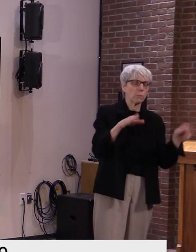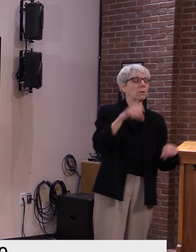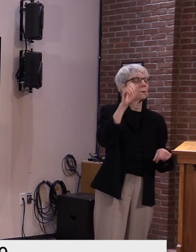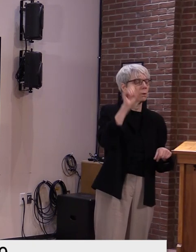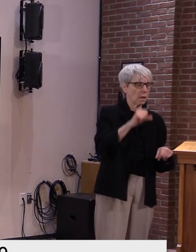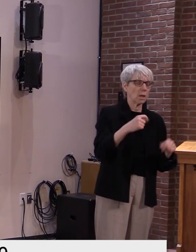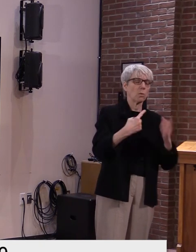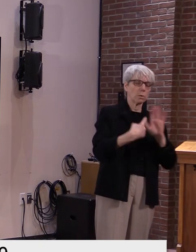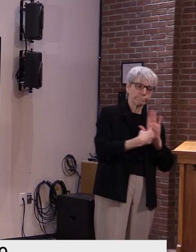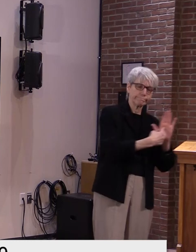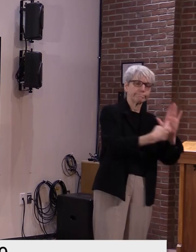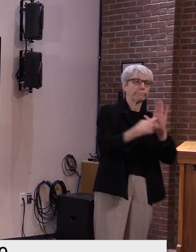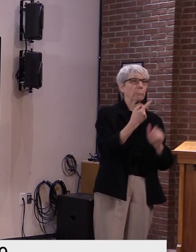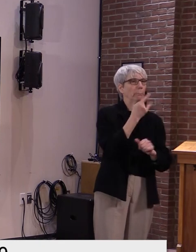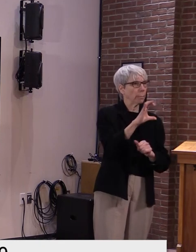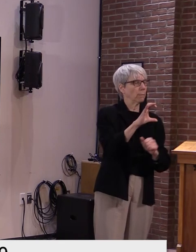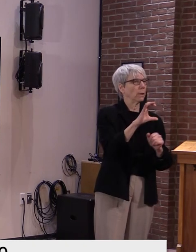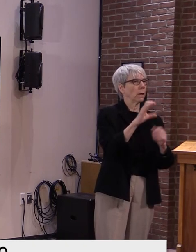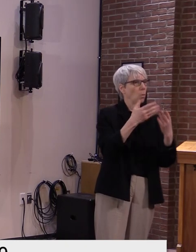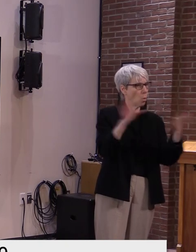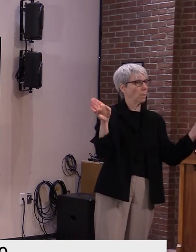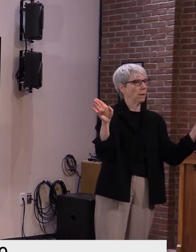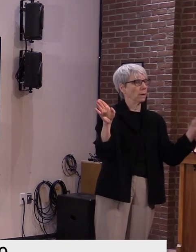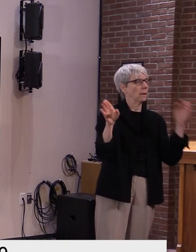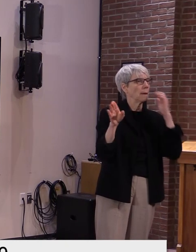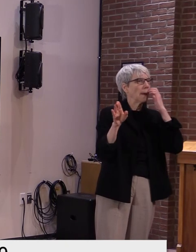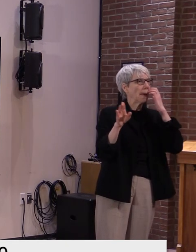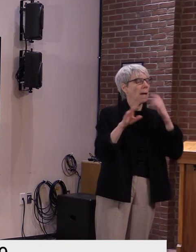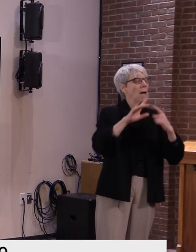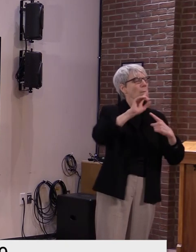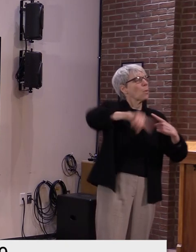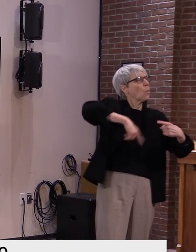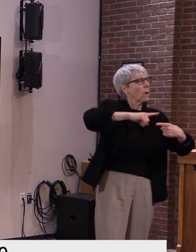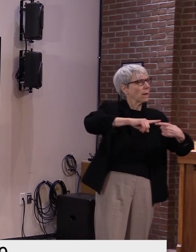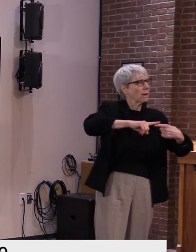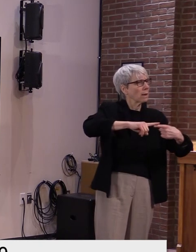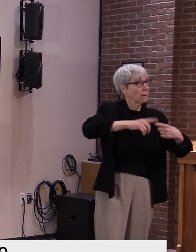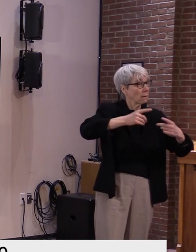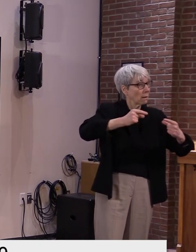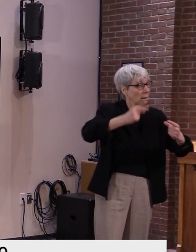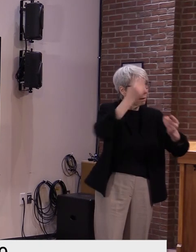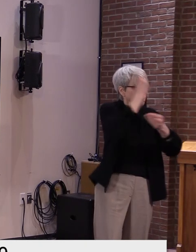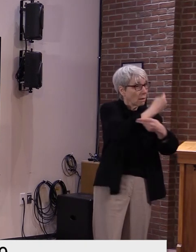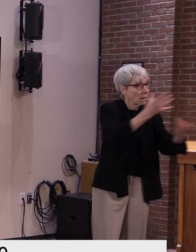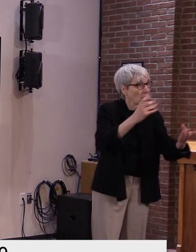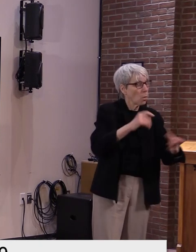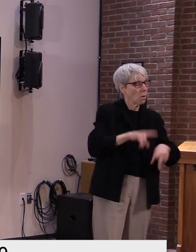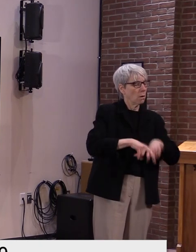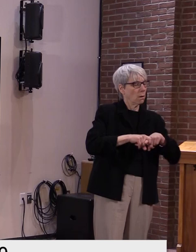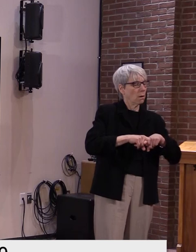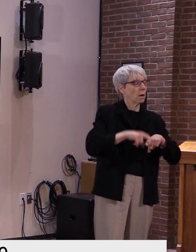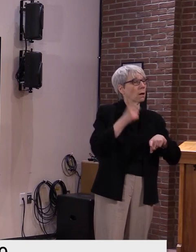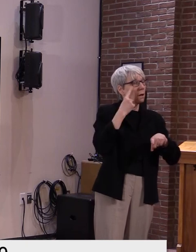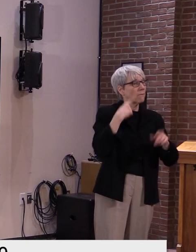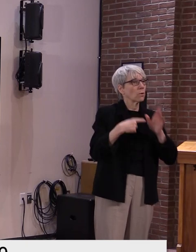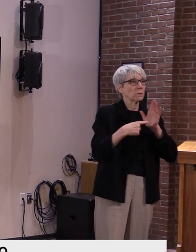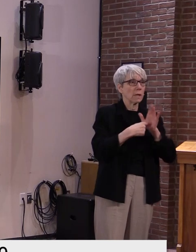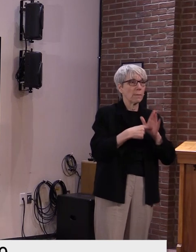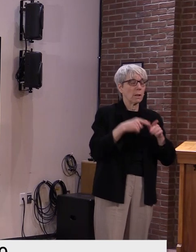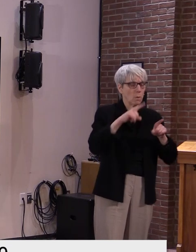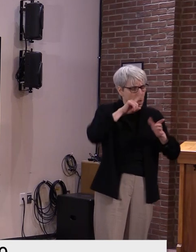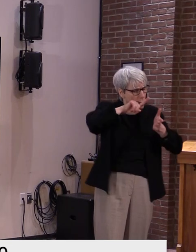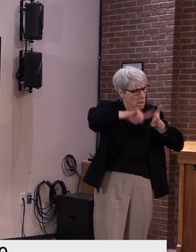question is, and the thing that we've been analyzing, is when they become a public record. While an investigation is pending, there is